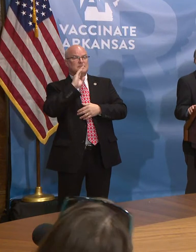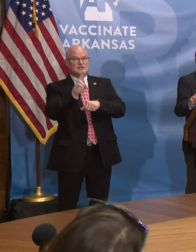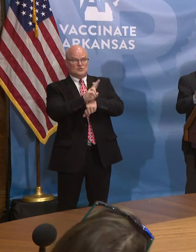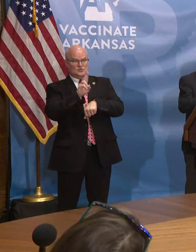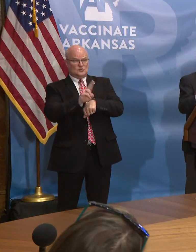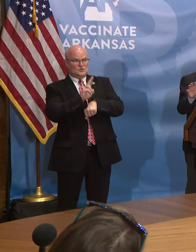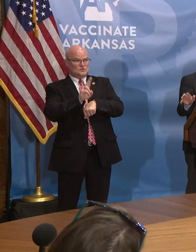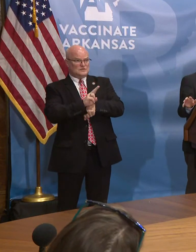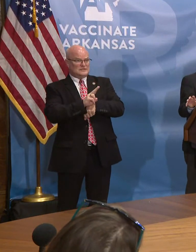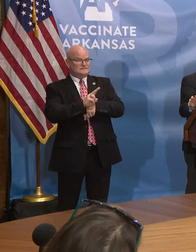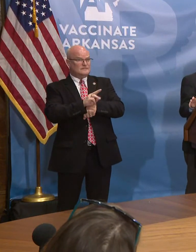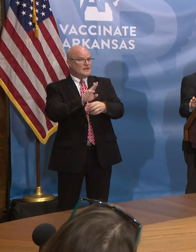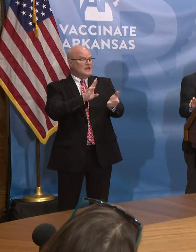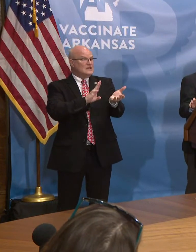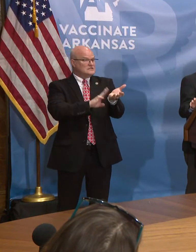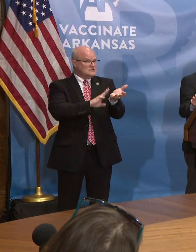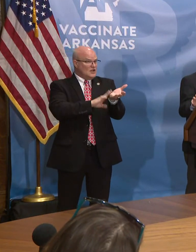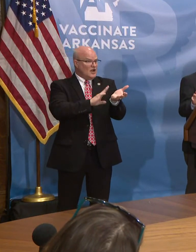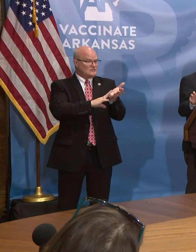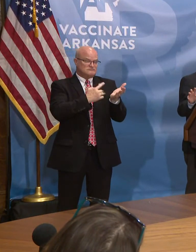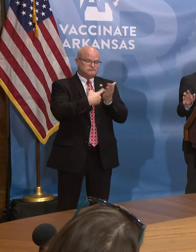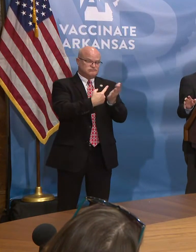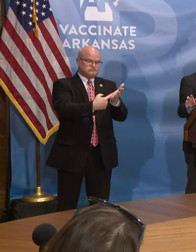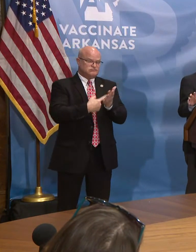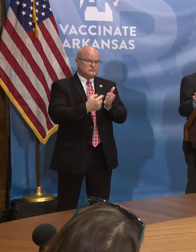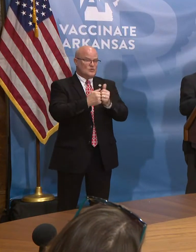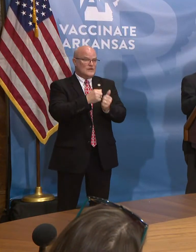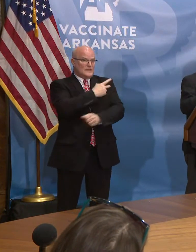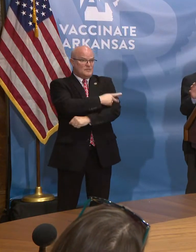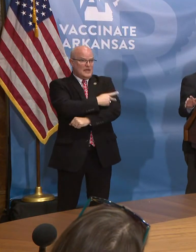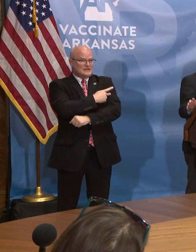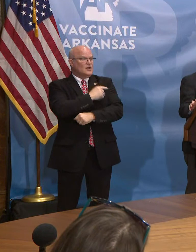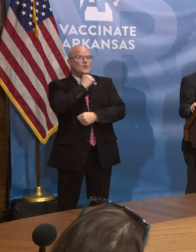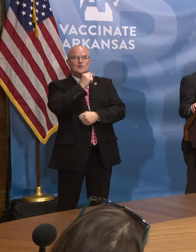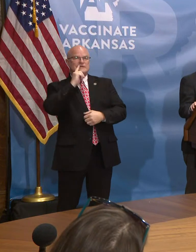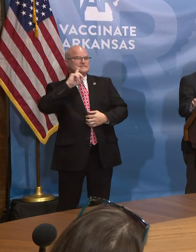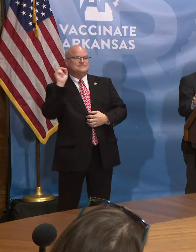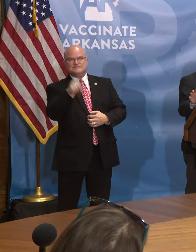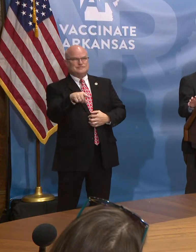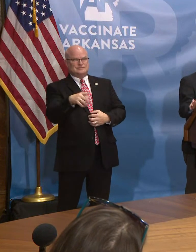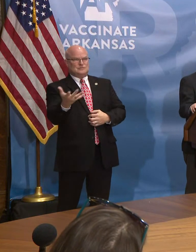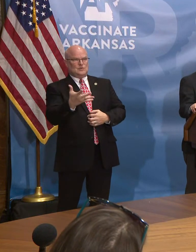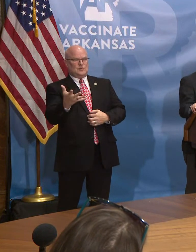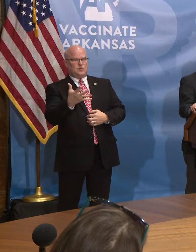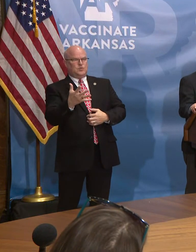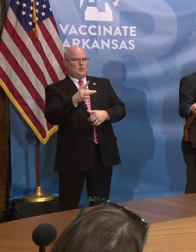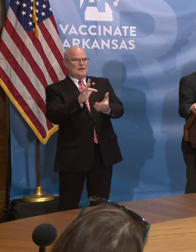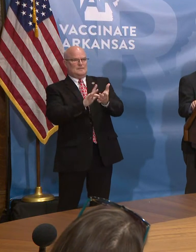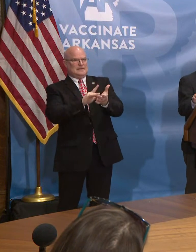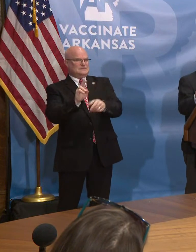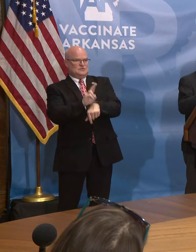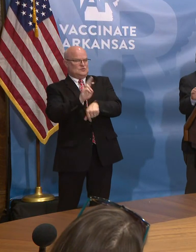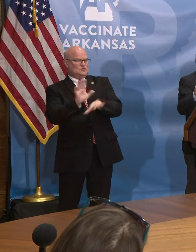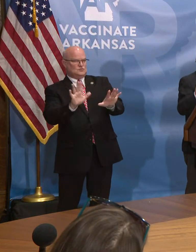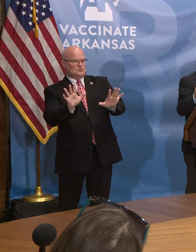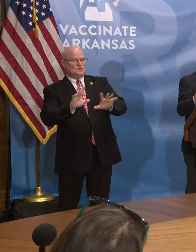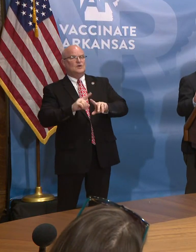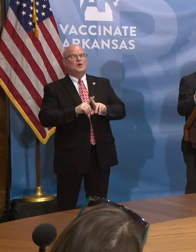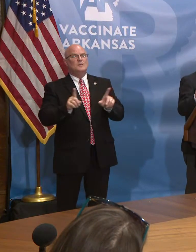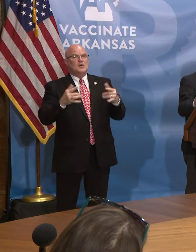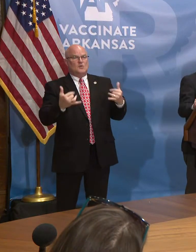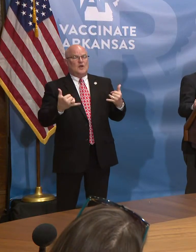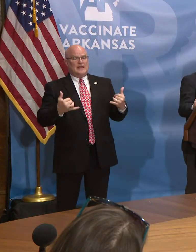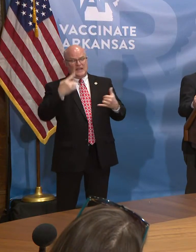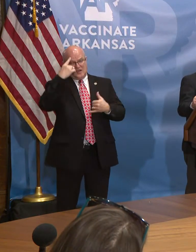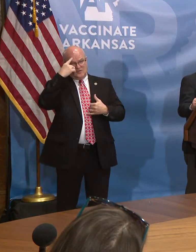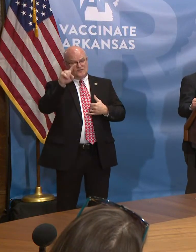Now, physicians will discuss options with their patients. We are not dictating what drugs should be used, but that is right now